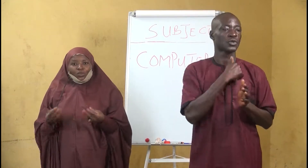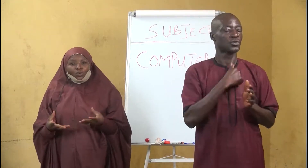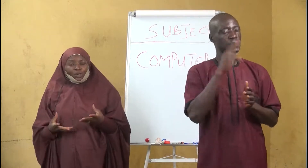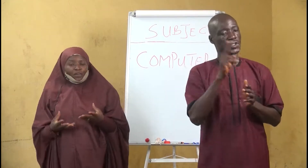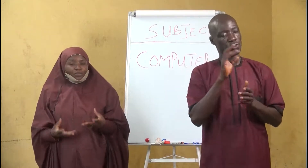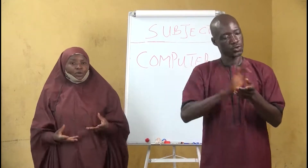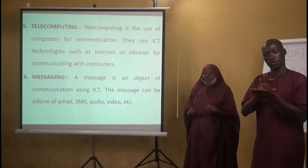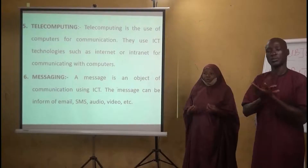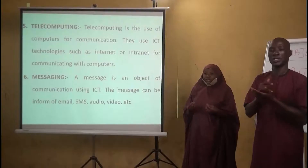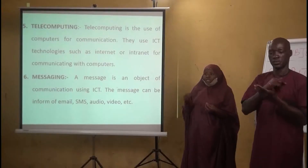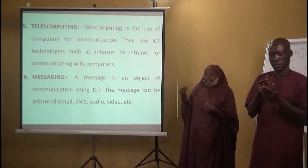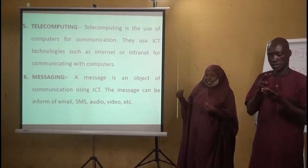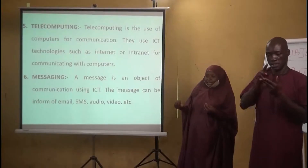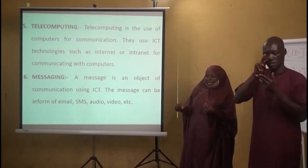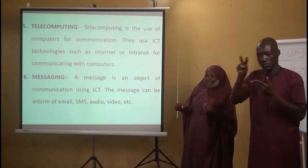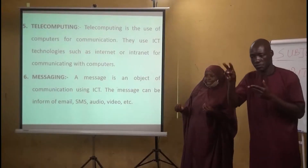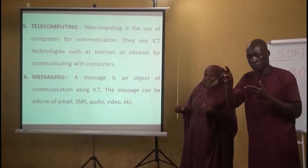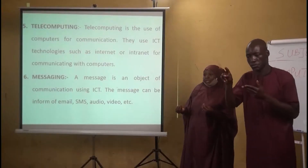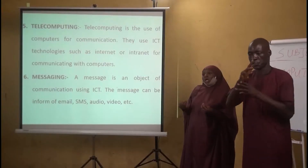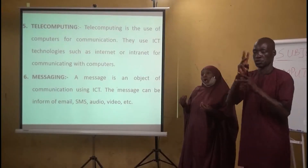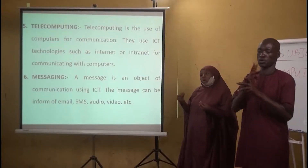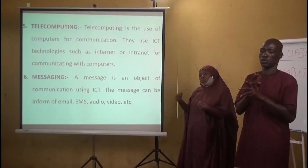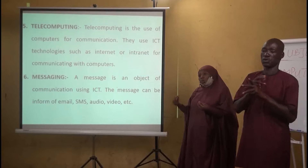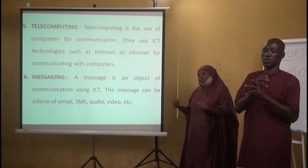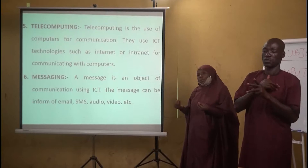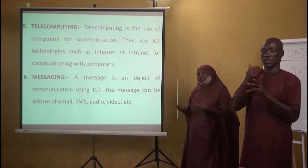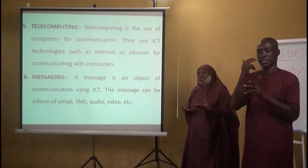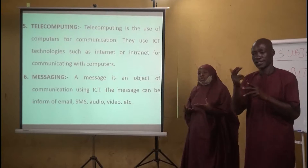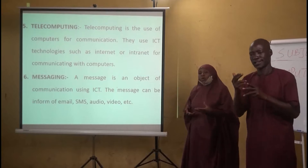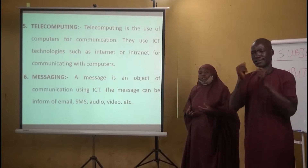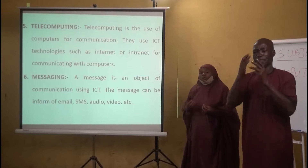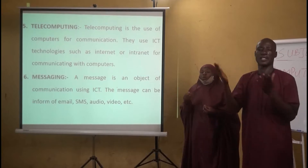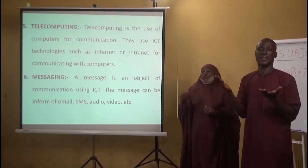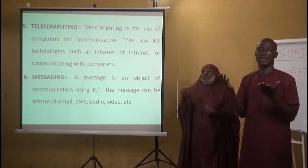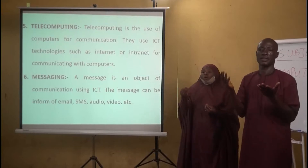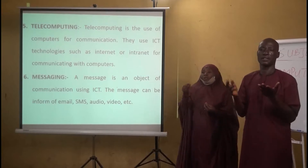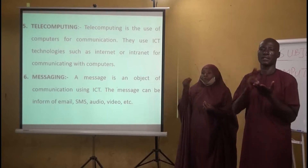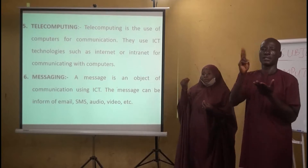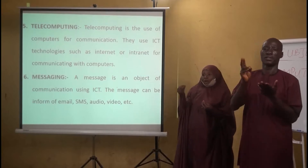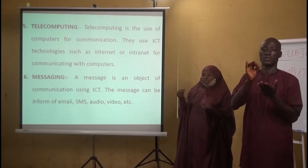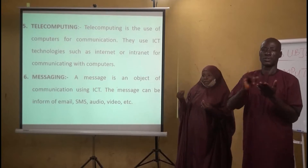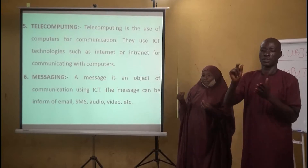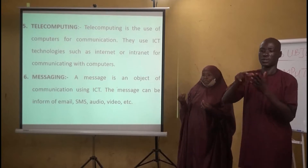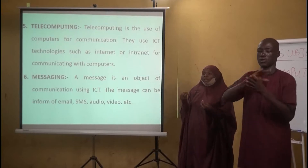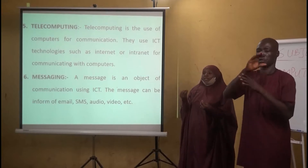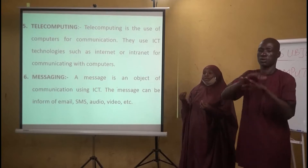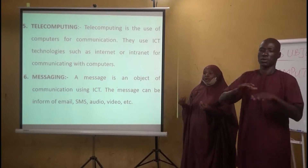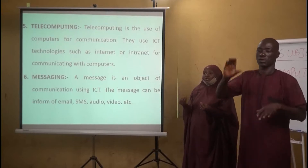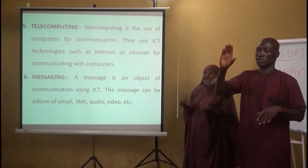We can view the internet or the web using what we call a browser. The browser is